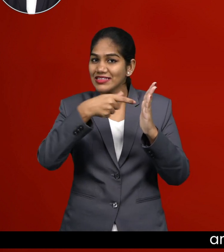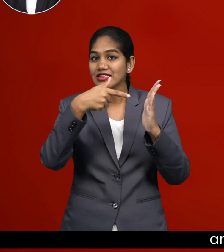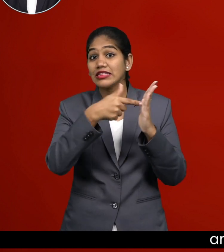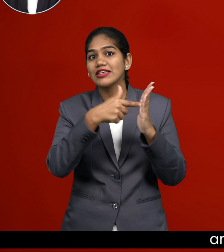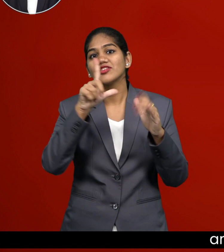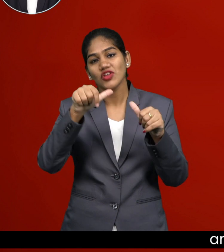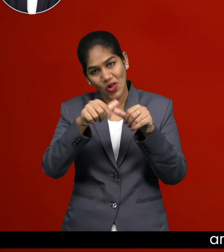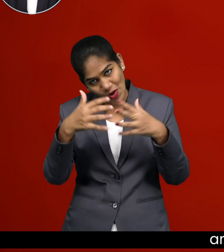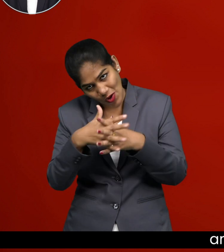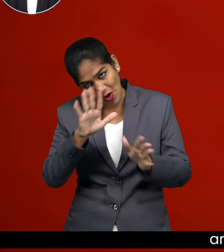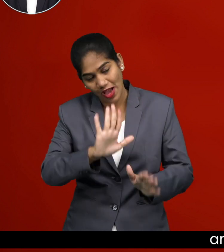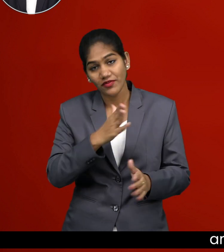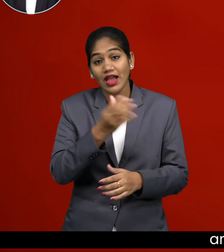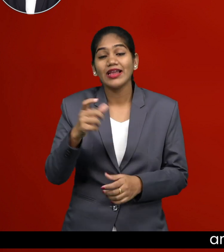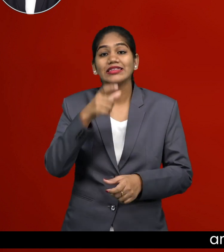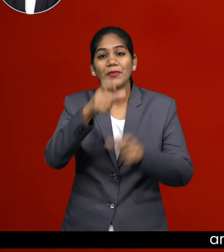cities and rights.